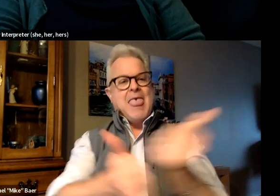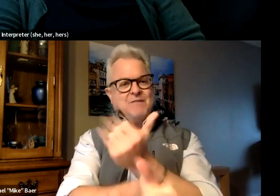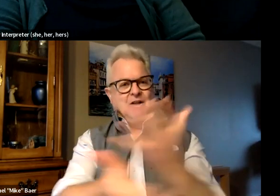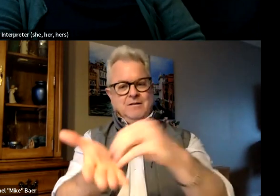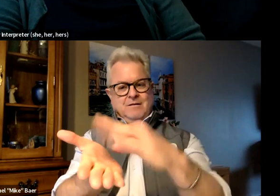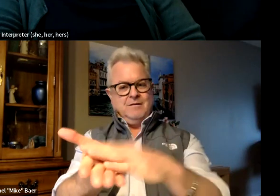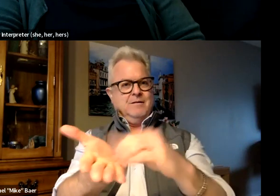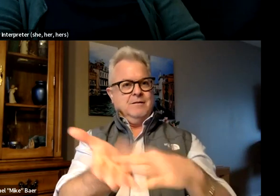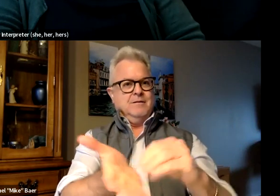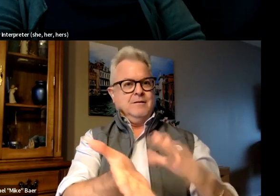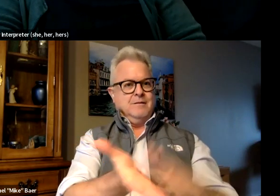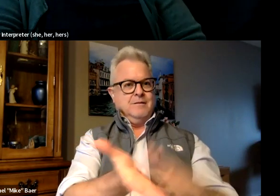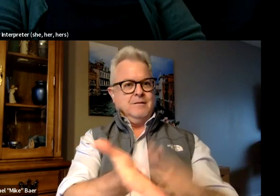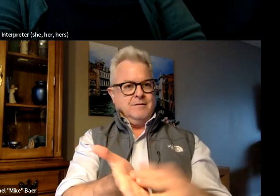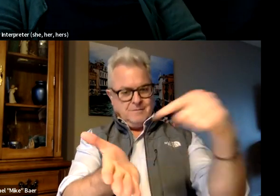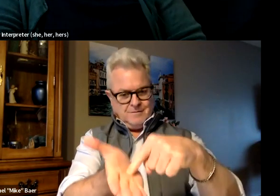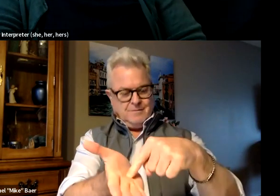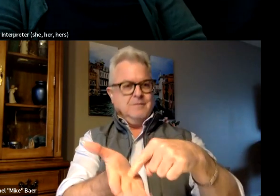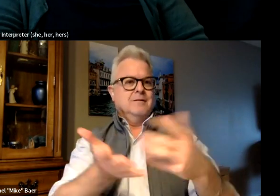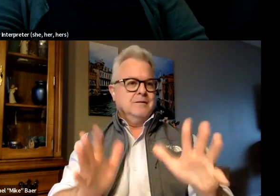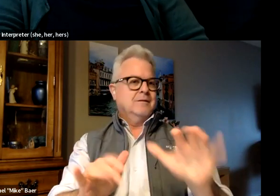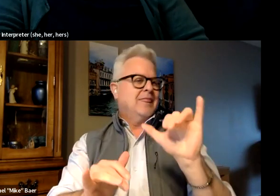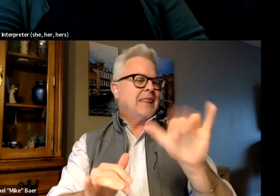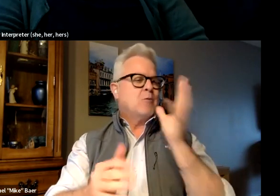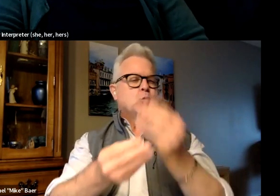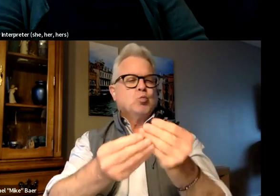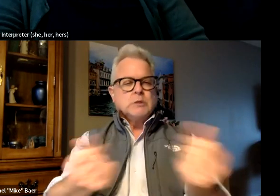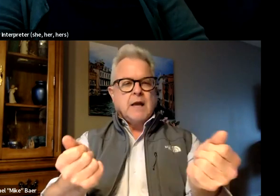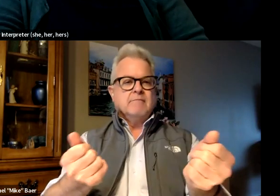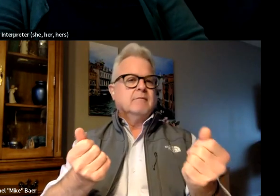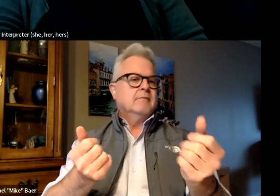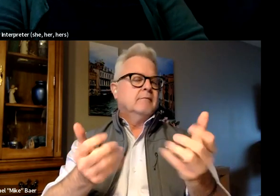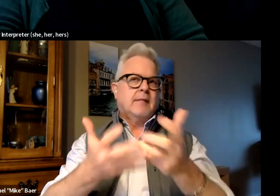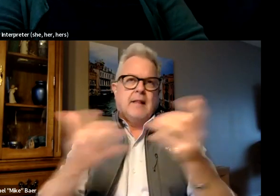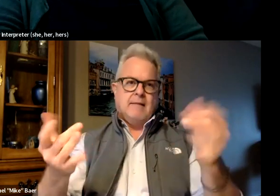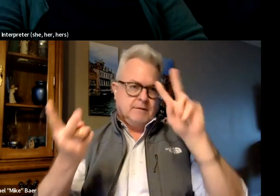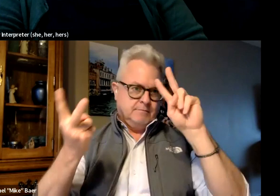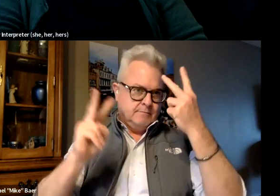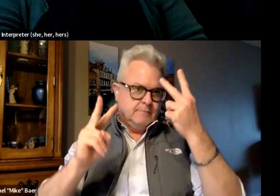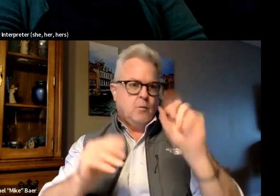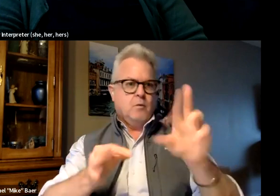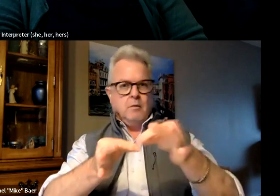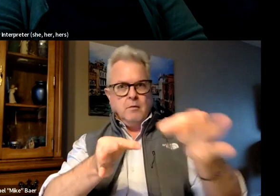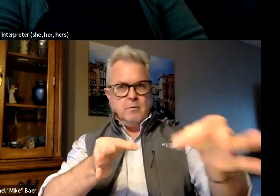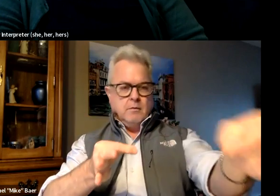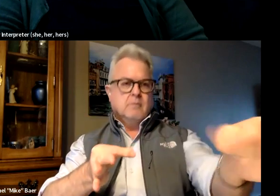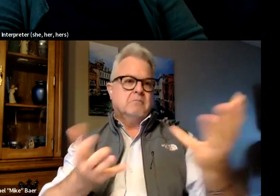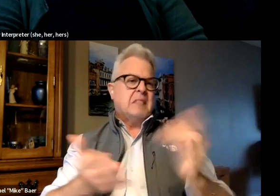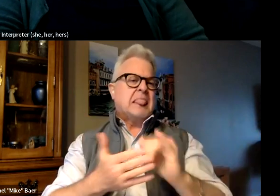those documents. So everything needs to be documented there. And that will really resolve a lot of misunderstanding